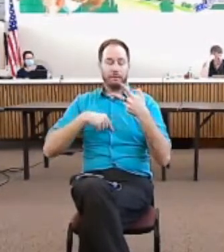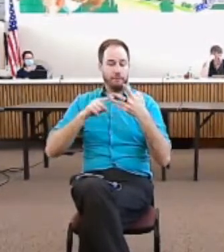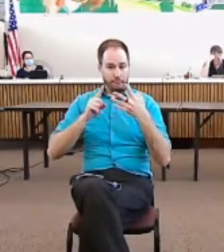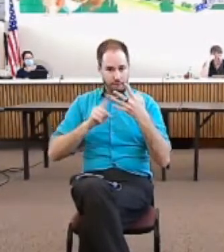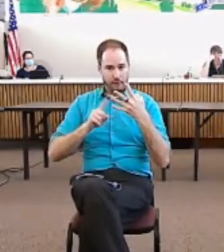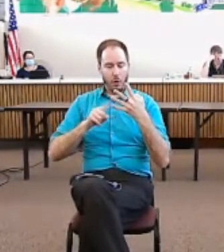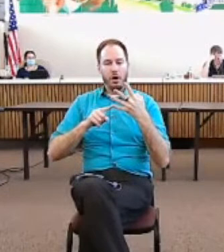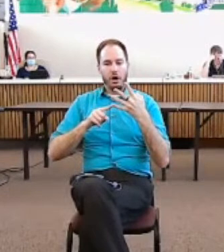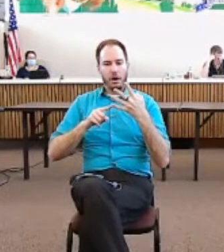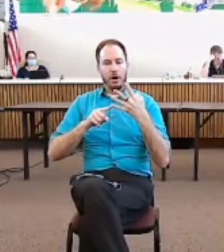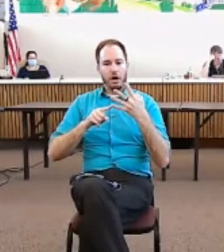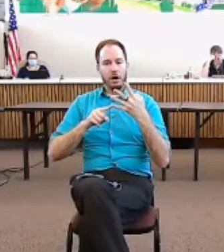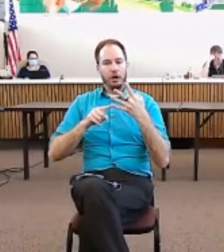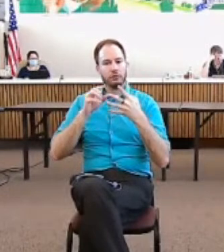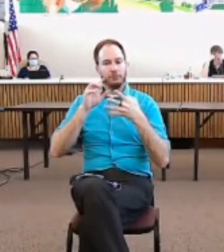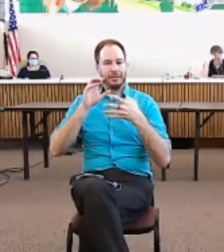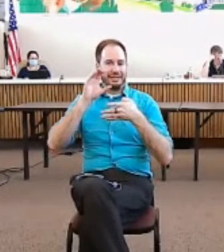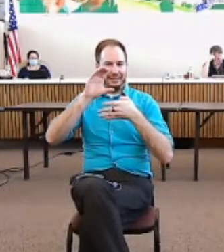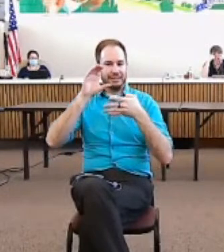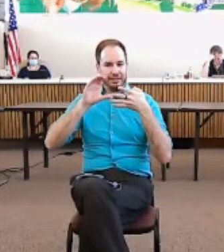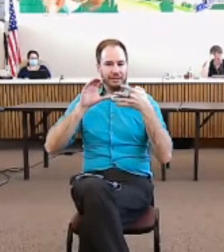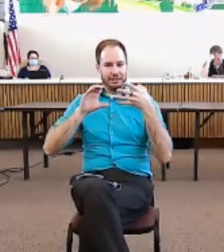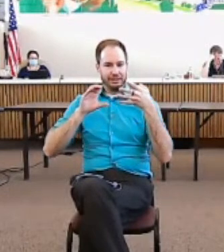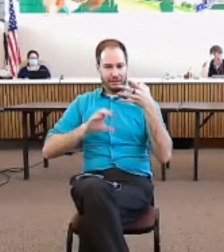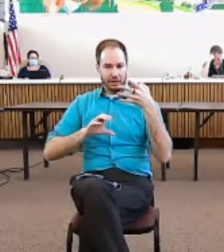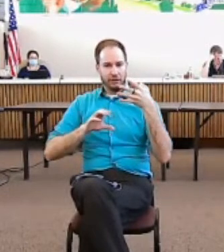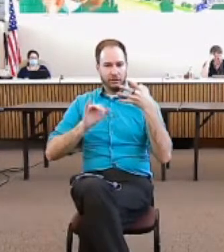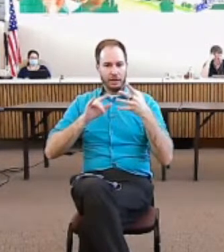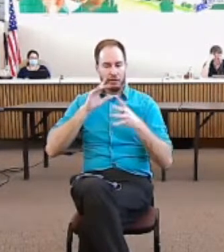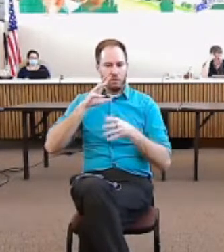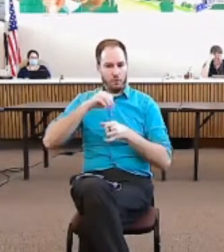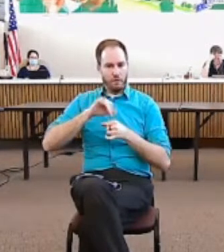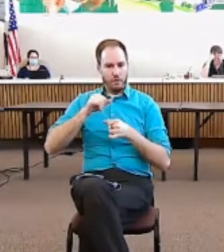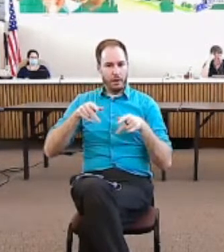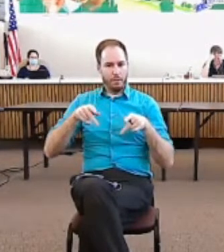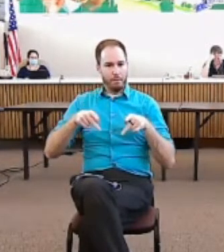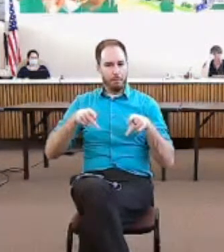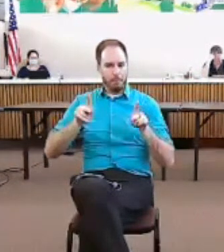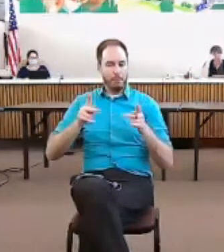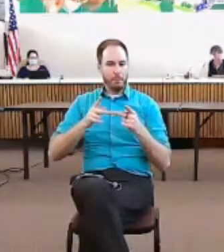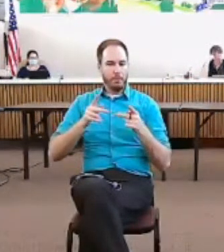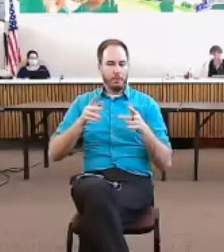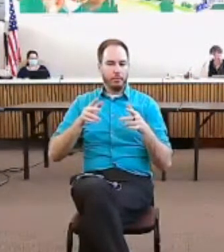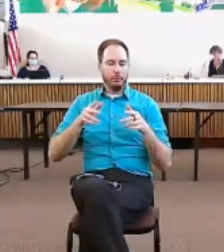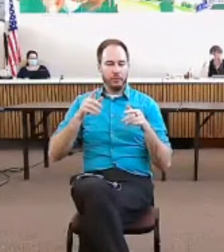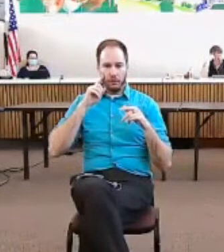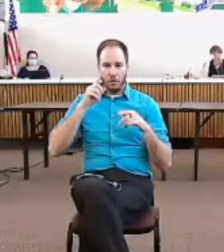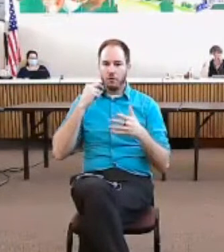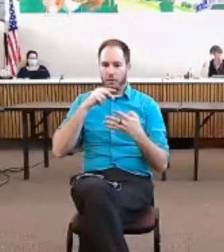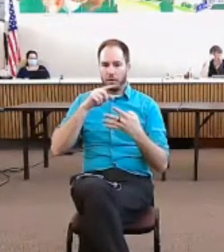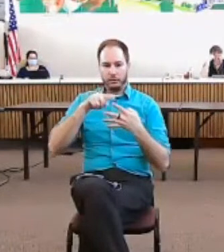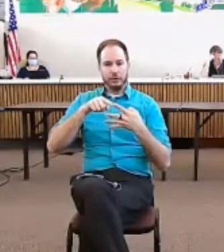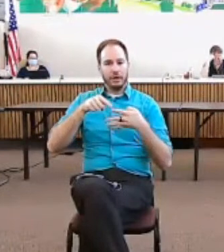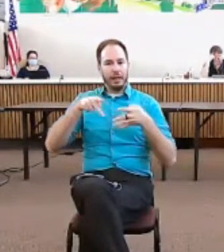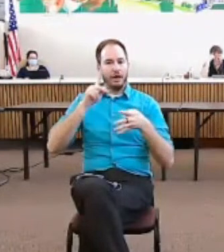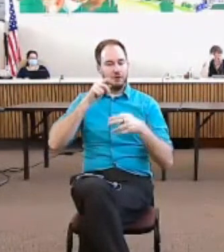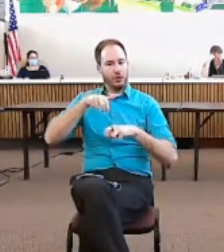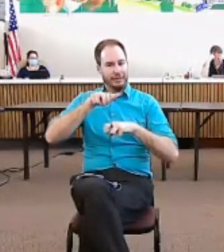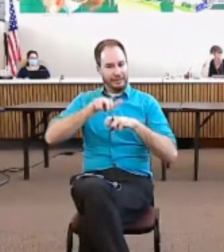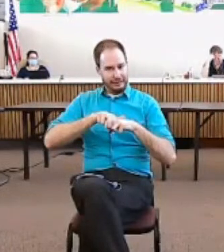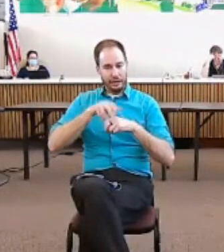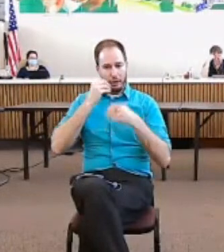4 sections of the special use permit with regards to restaurant. 1, for sit-down meal